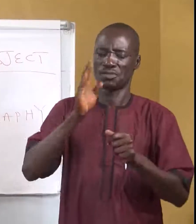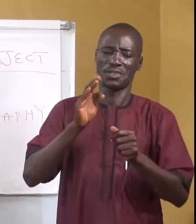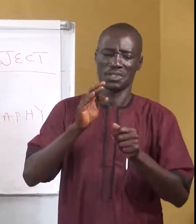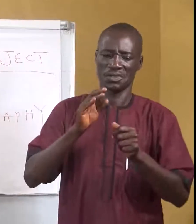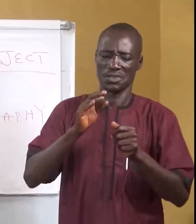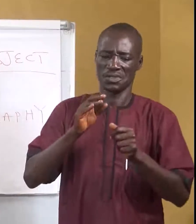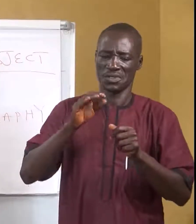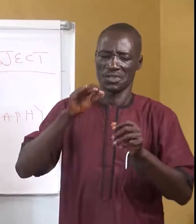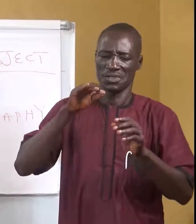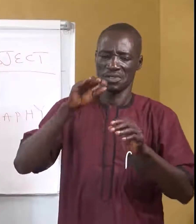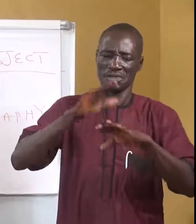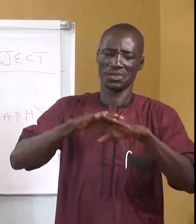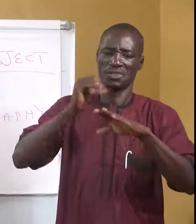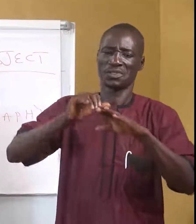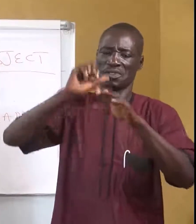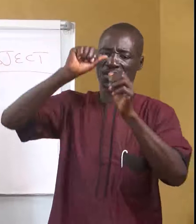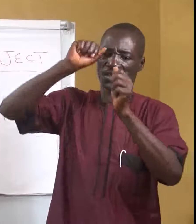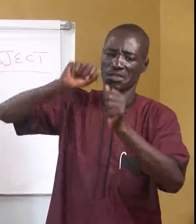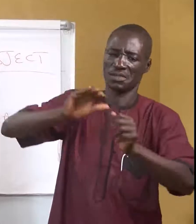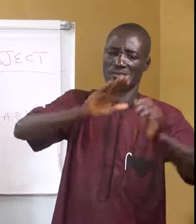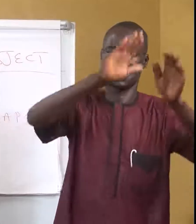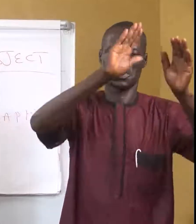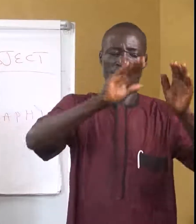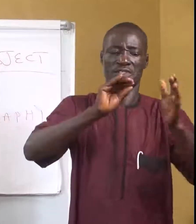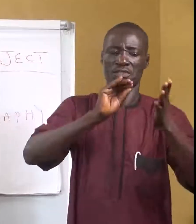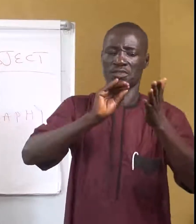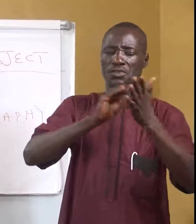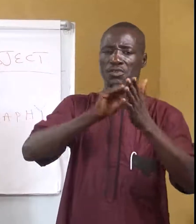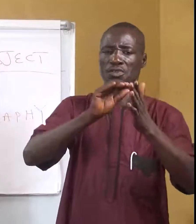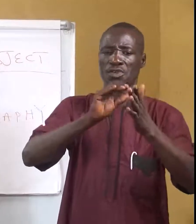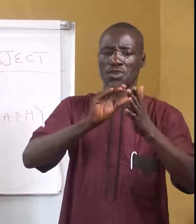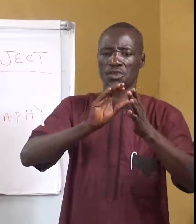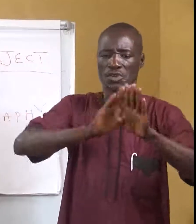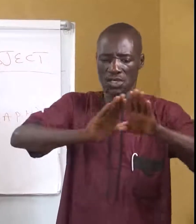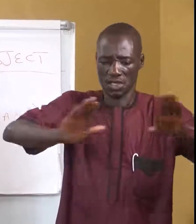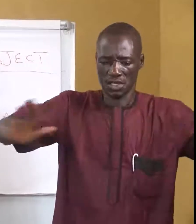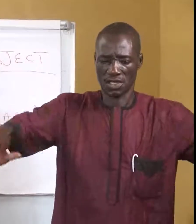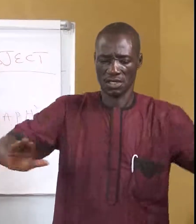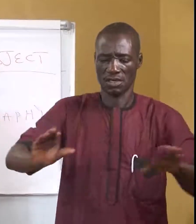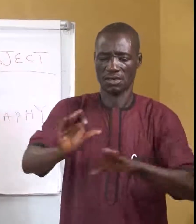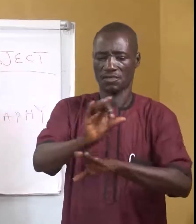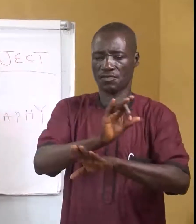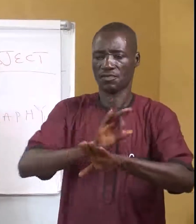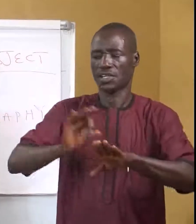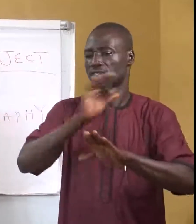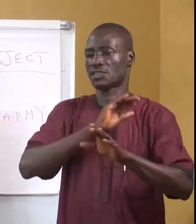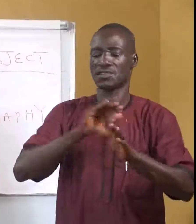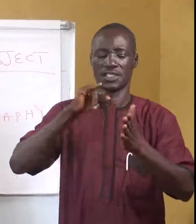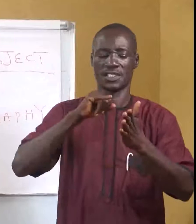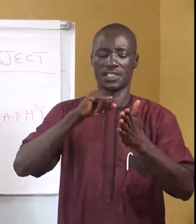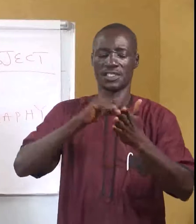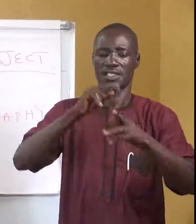situated on the mountain top or on the flat frame, on the flat surface. It depends on where the settlement